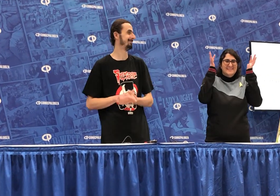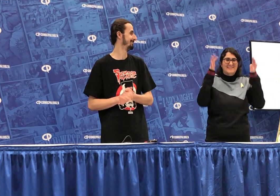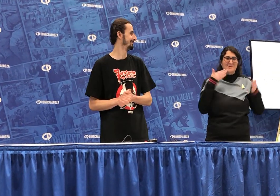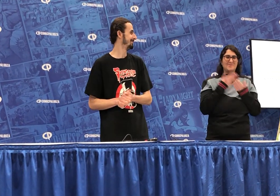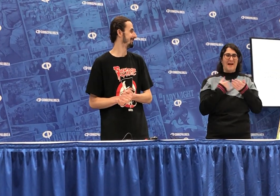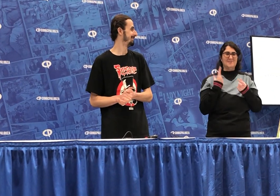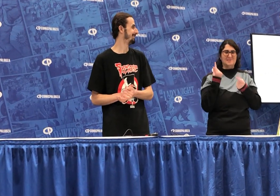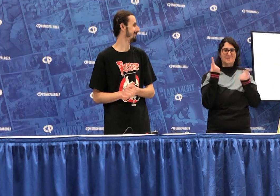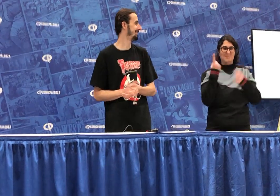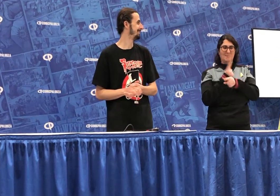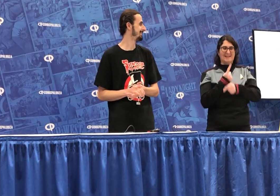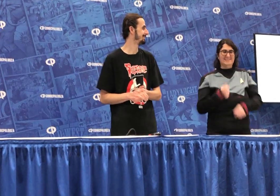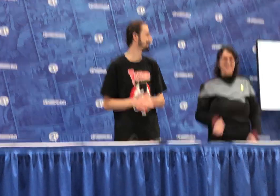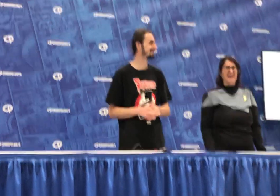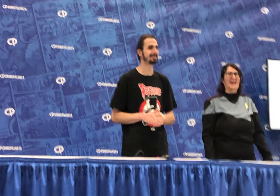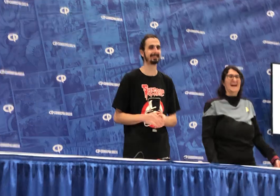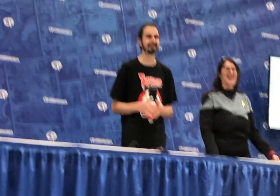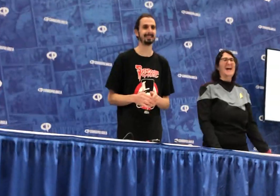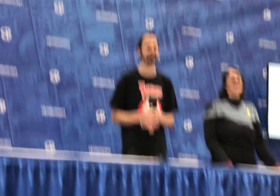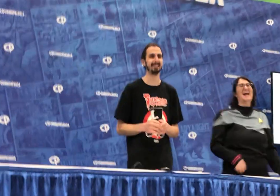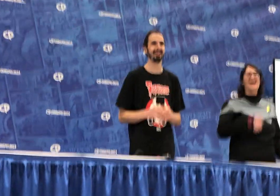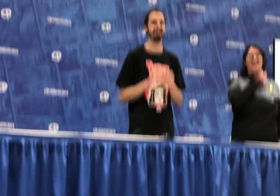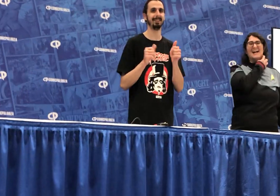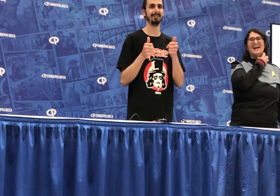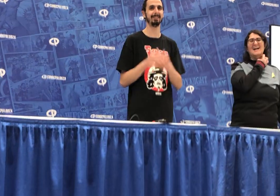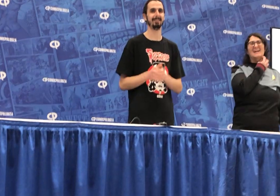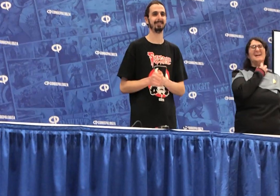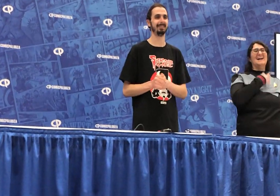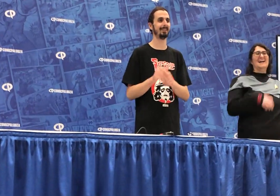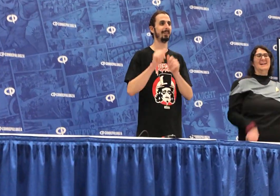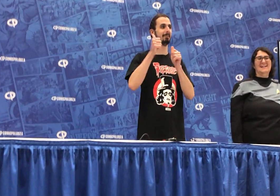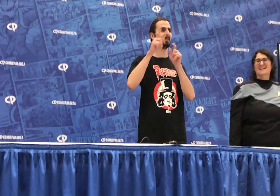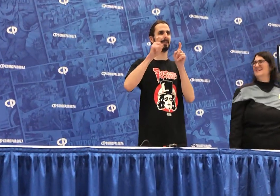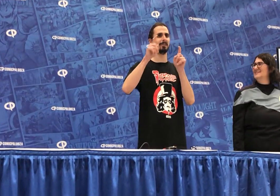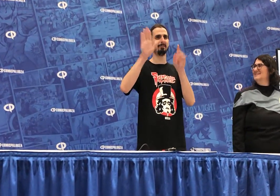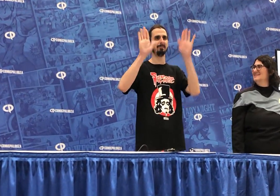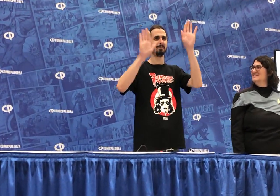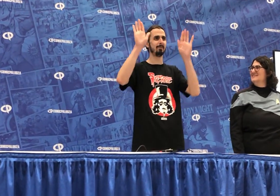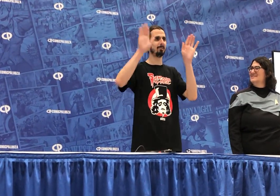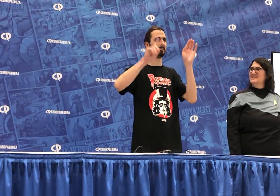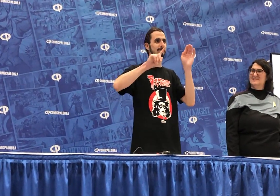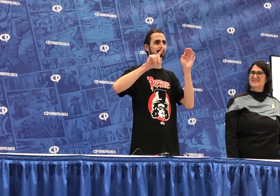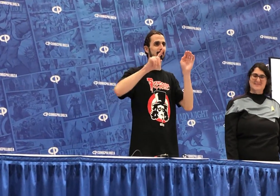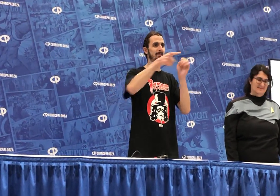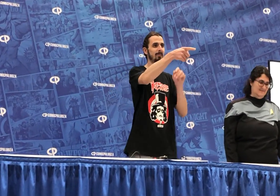Very interesting, very educational. All right, that's right. Other questions you guys might have?